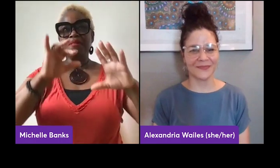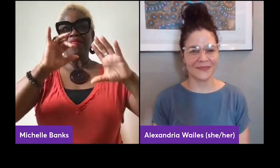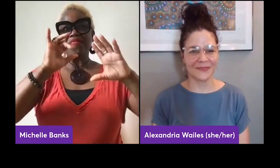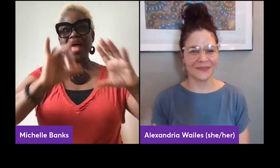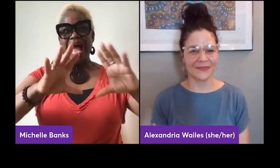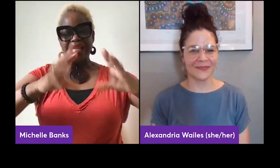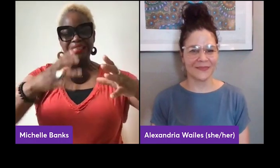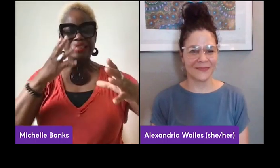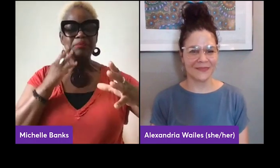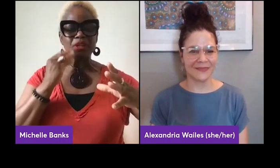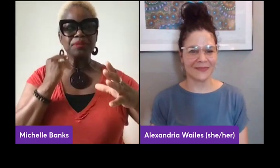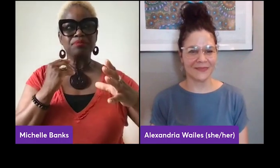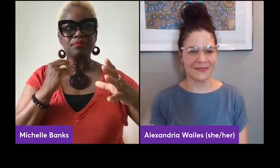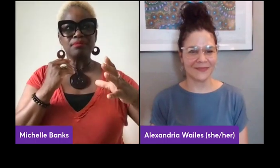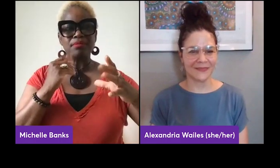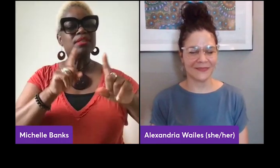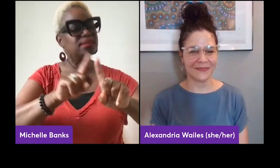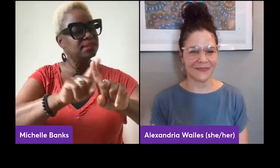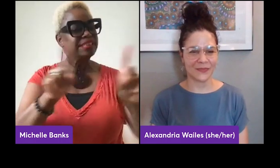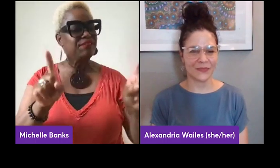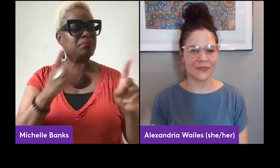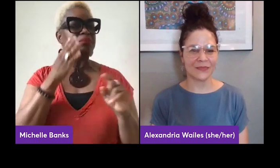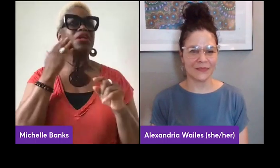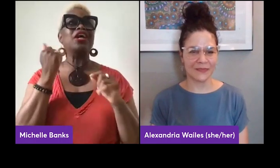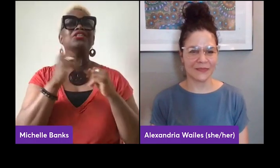That experience was different